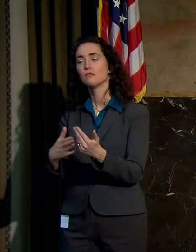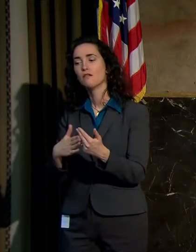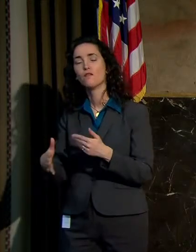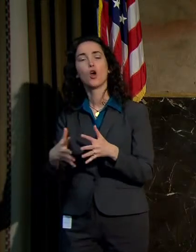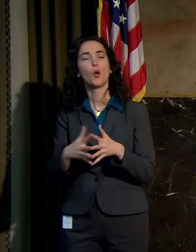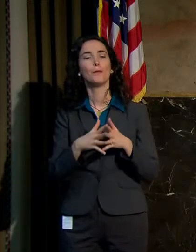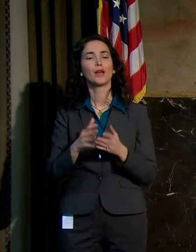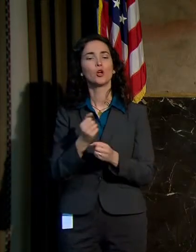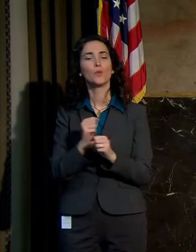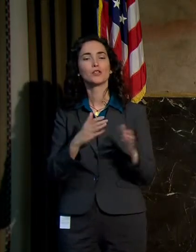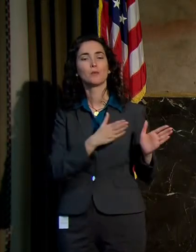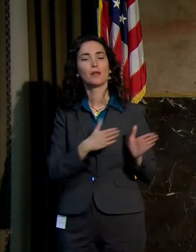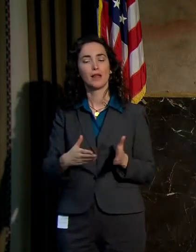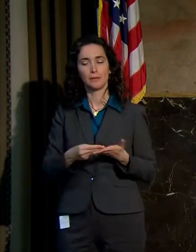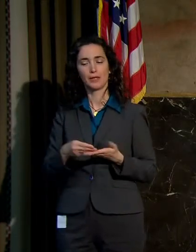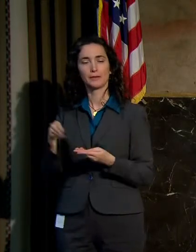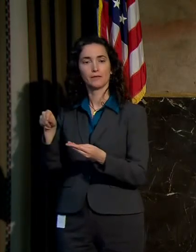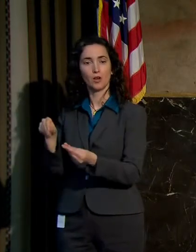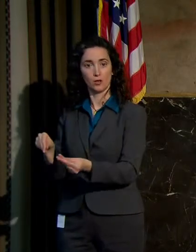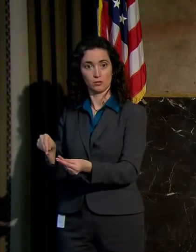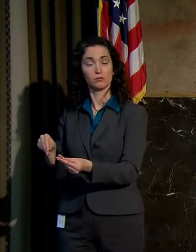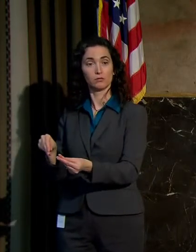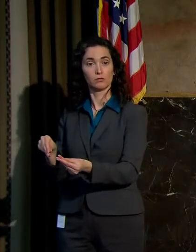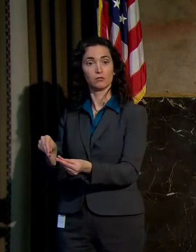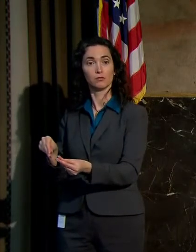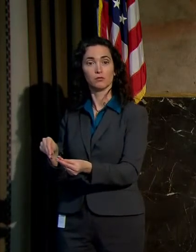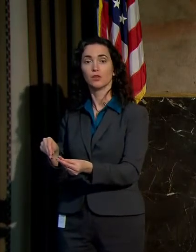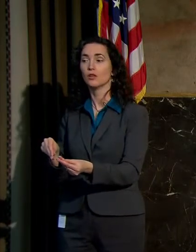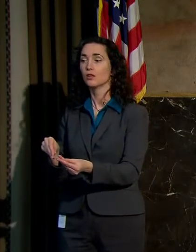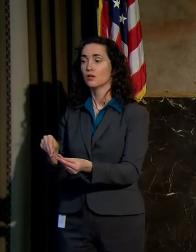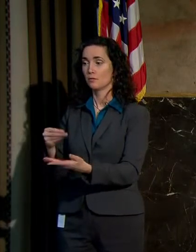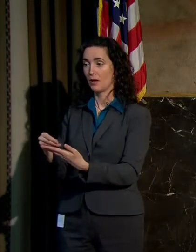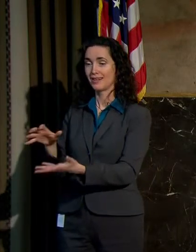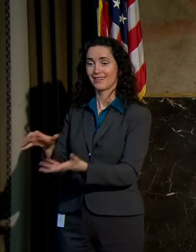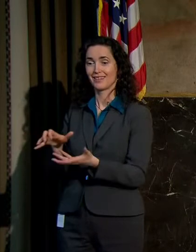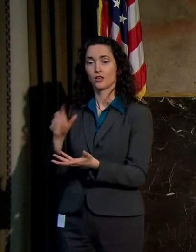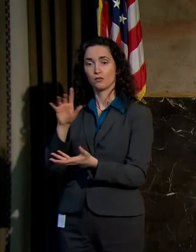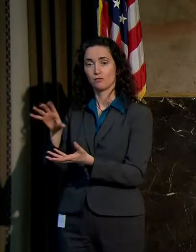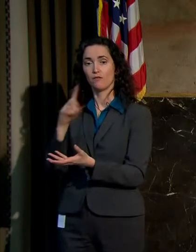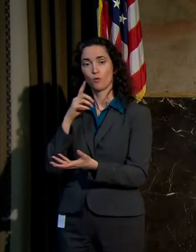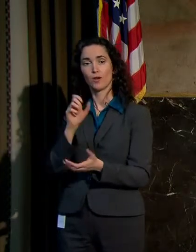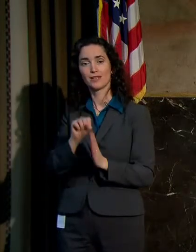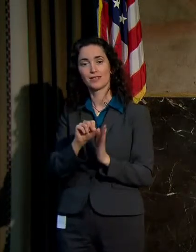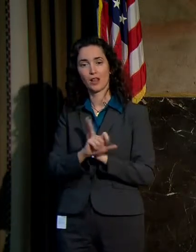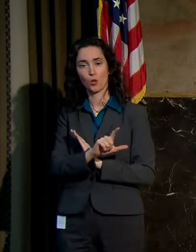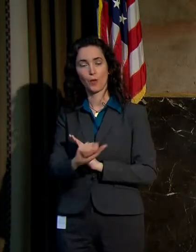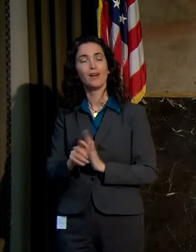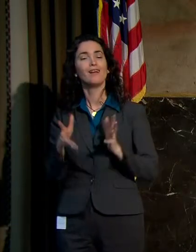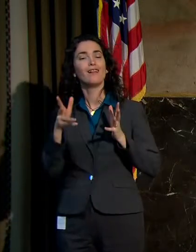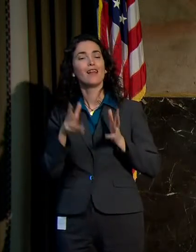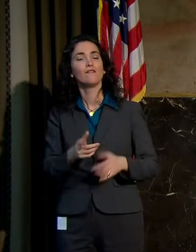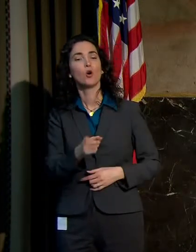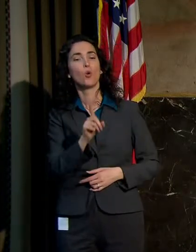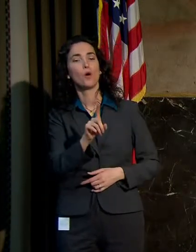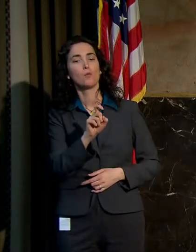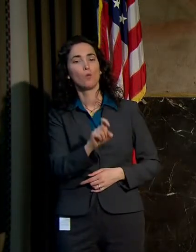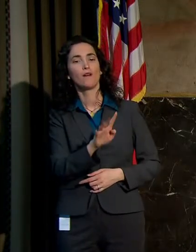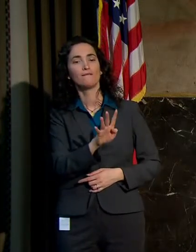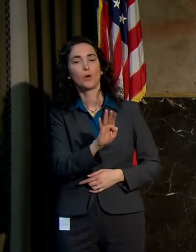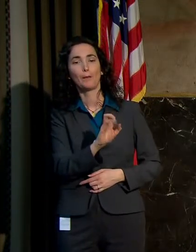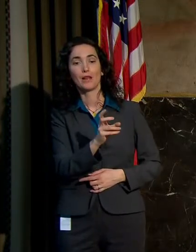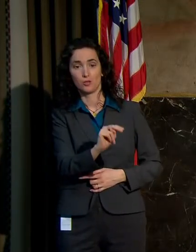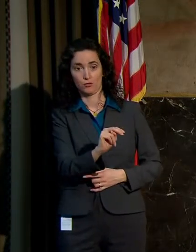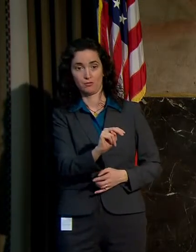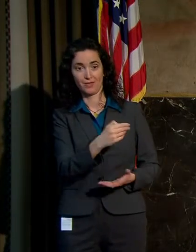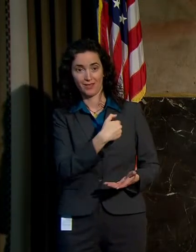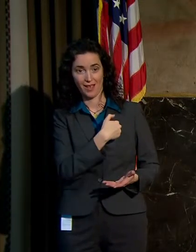funding that's been made available to the state of Louisiana. We still have about $1.4 billion that we wouldn't have, and we're able to